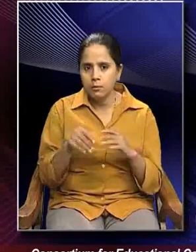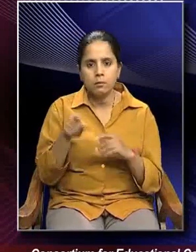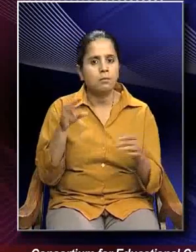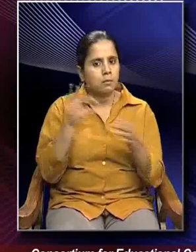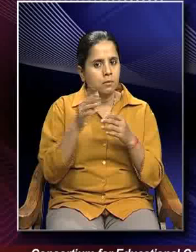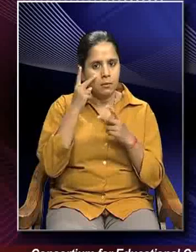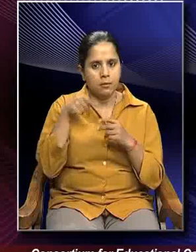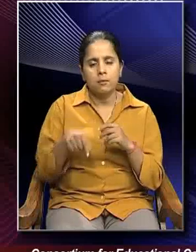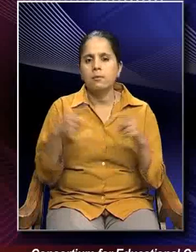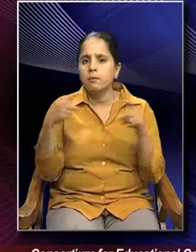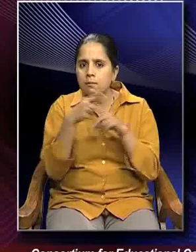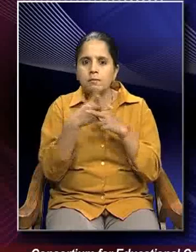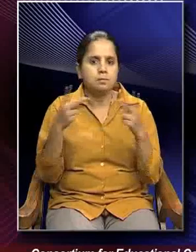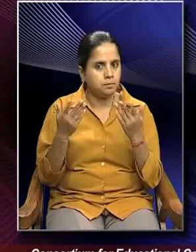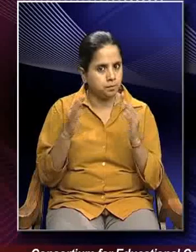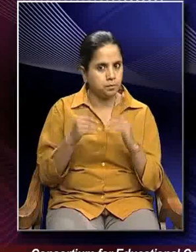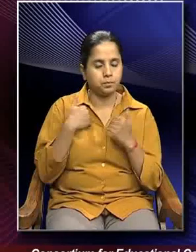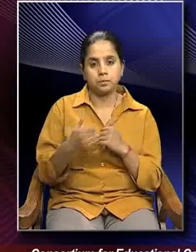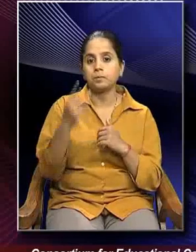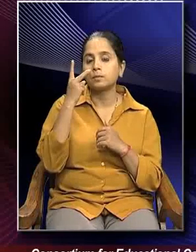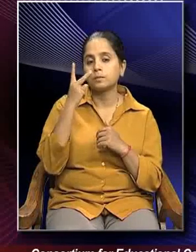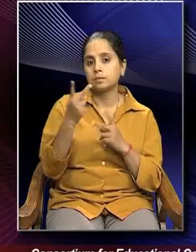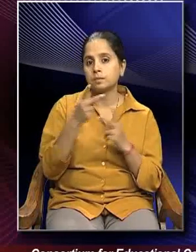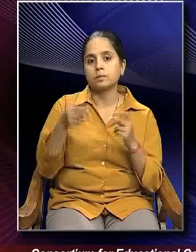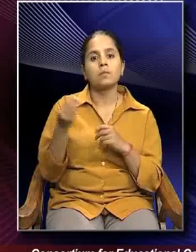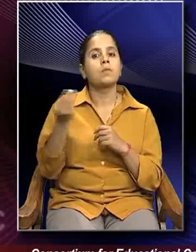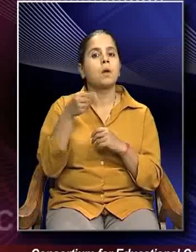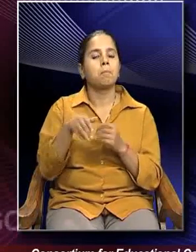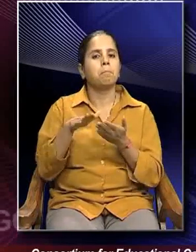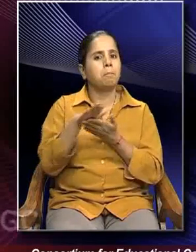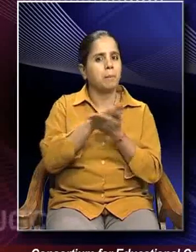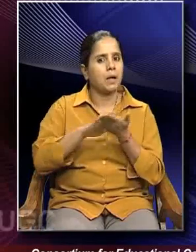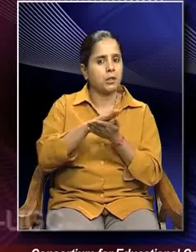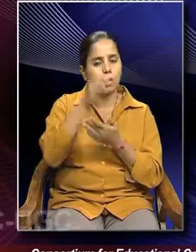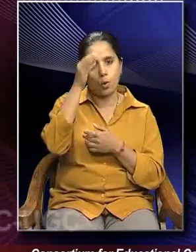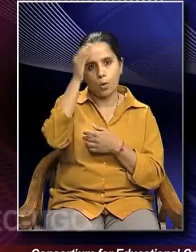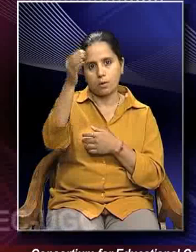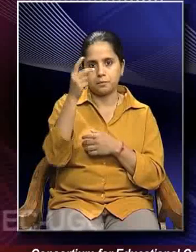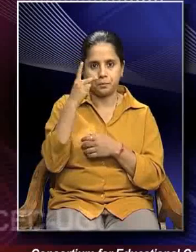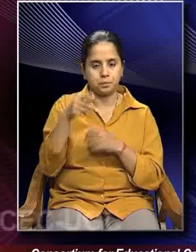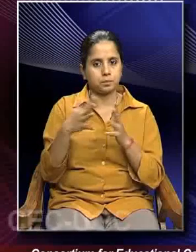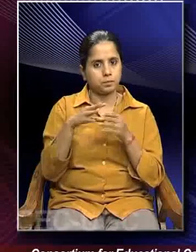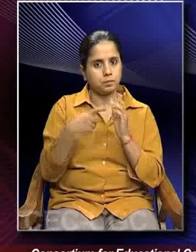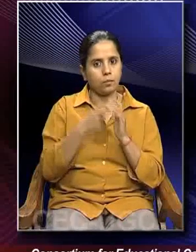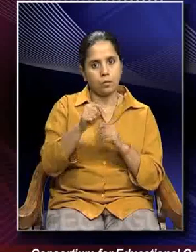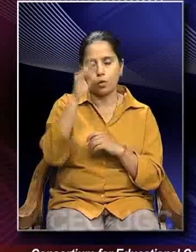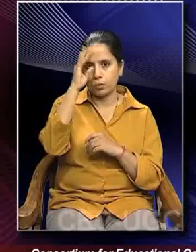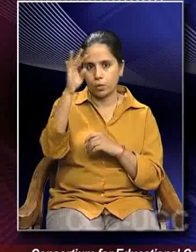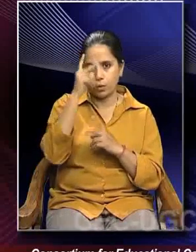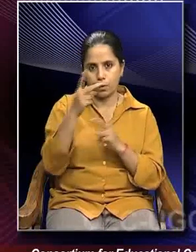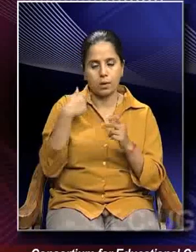on conflict. So we look into some of the basic concepts in Weber's theory